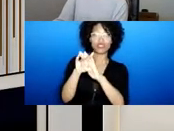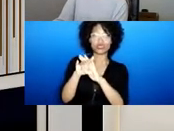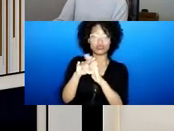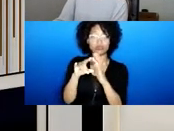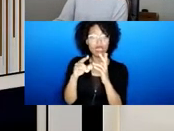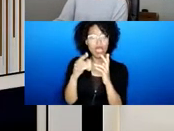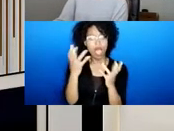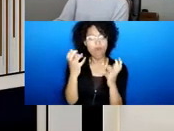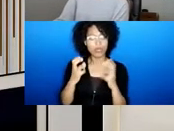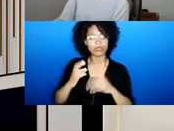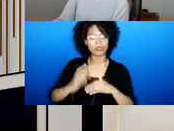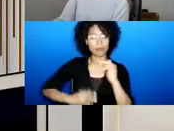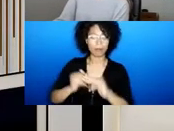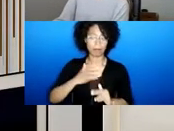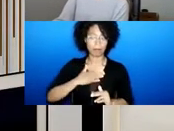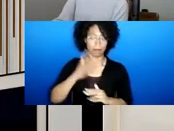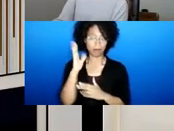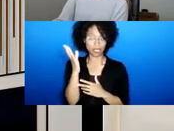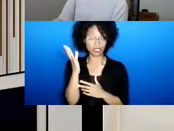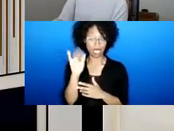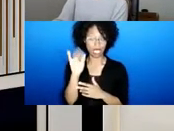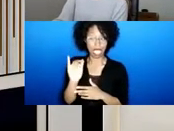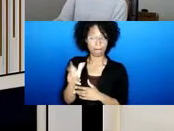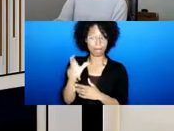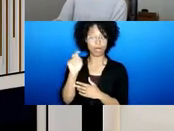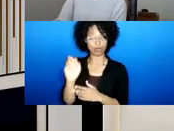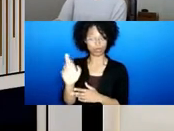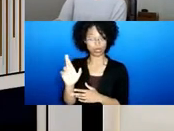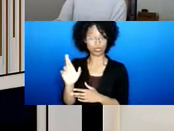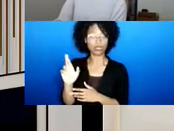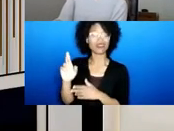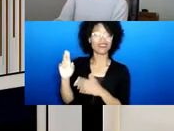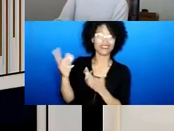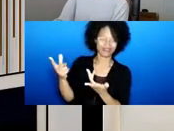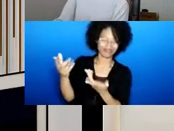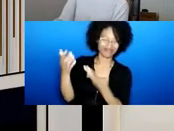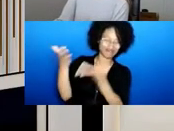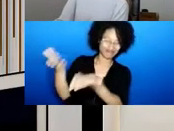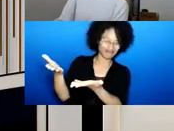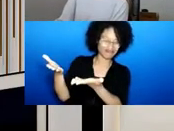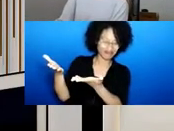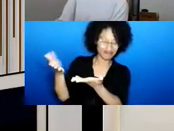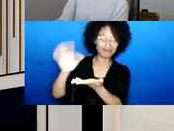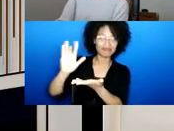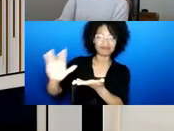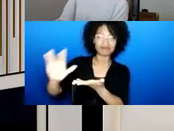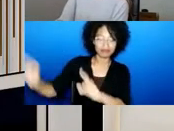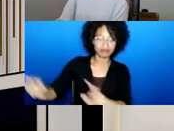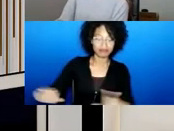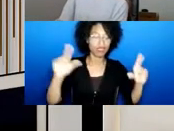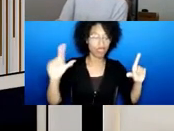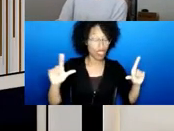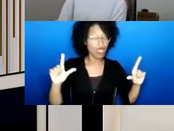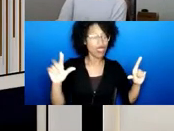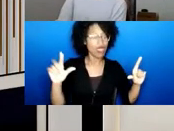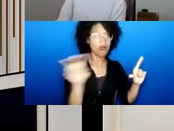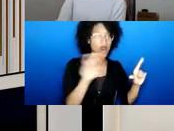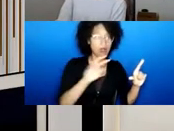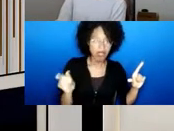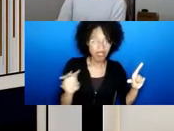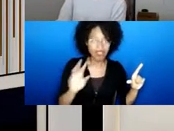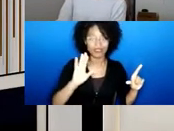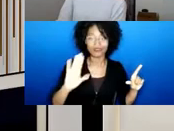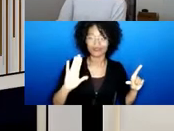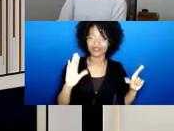in iPoster, it will be housed here in this gallery. When you're presenting live, you will share